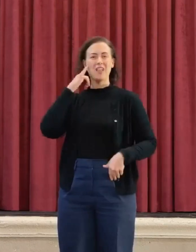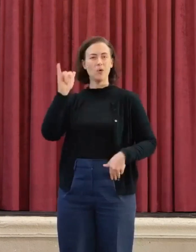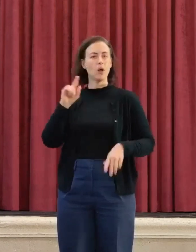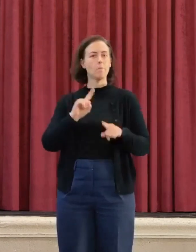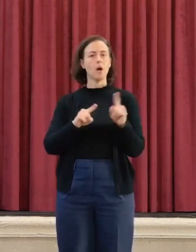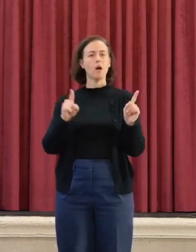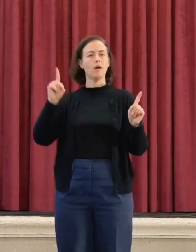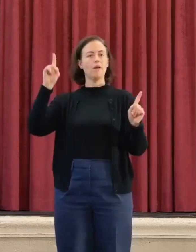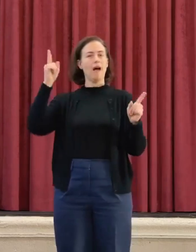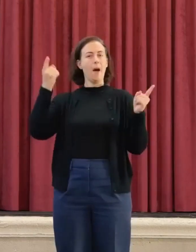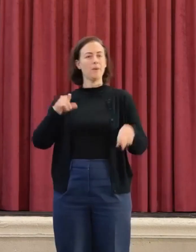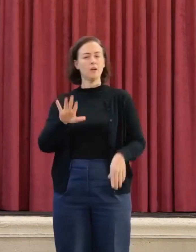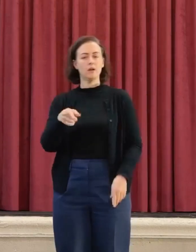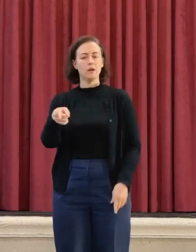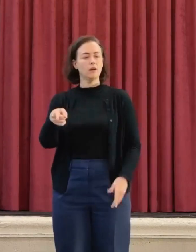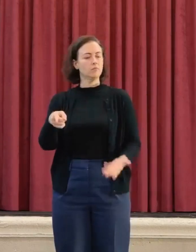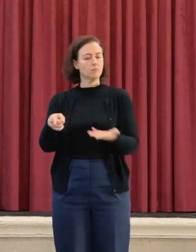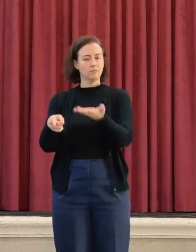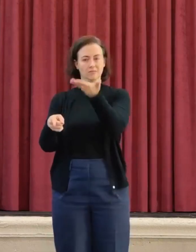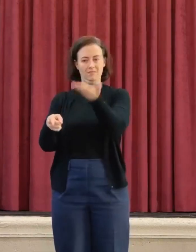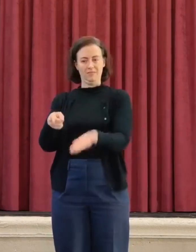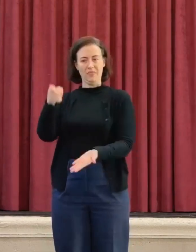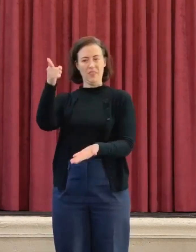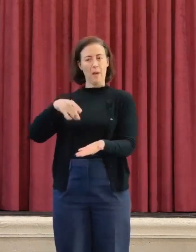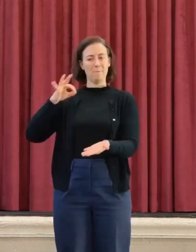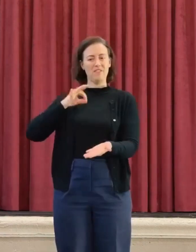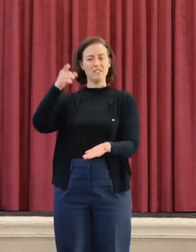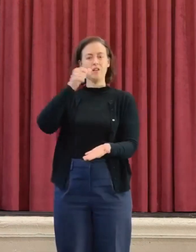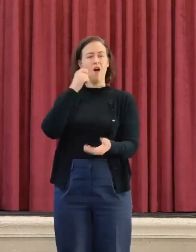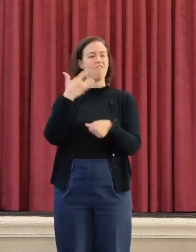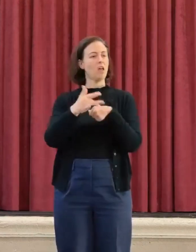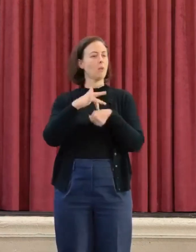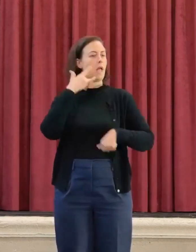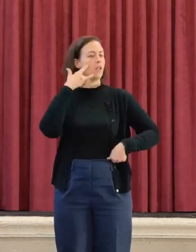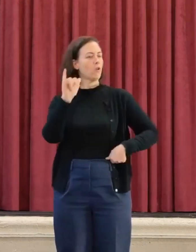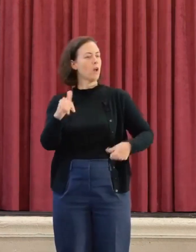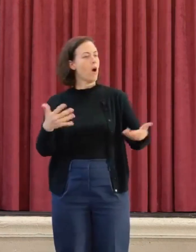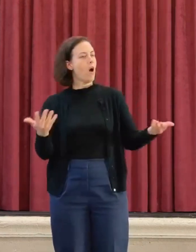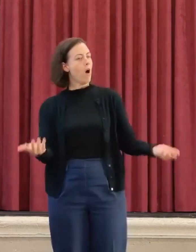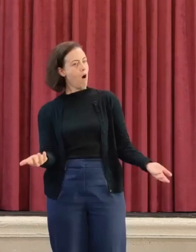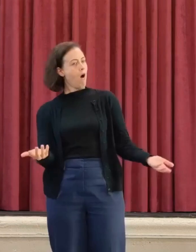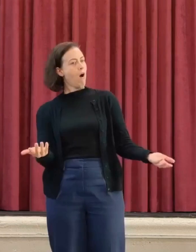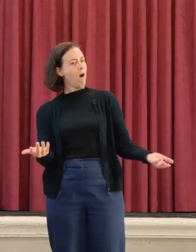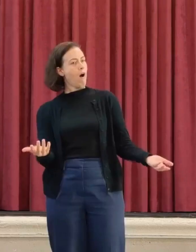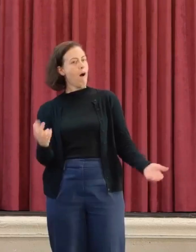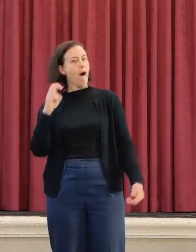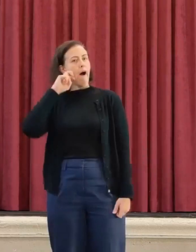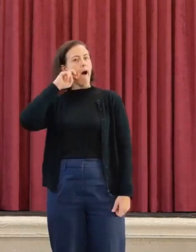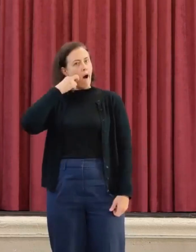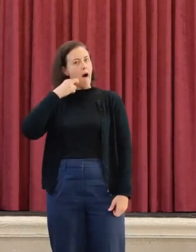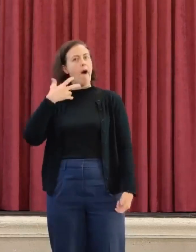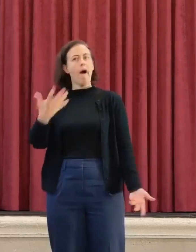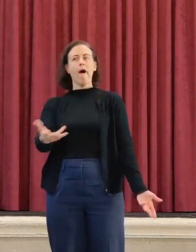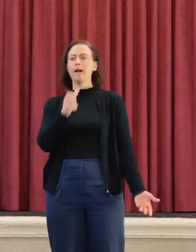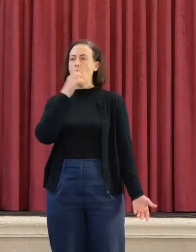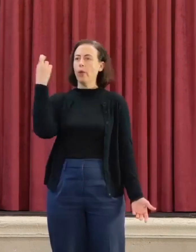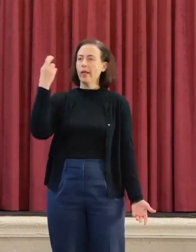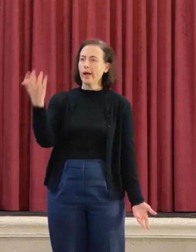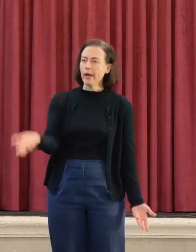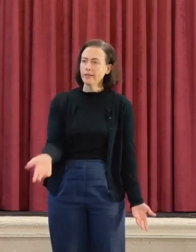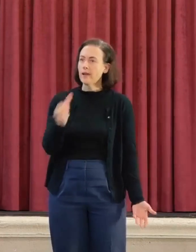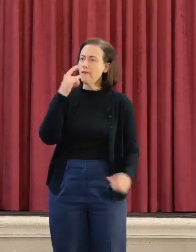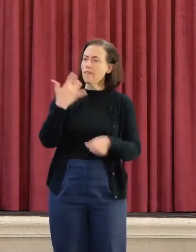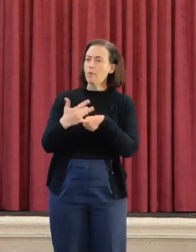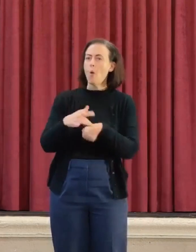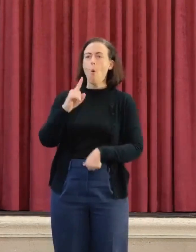to, have people join their plan, and they found out after joining that it's not available,